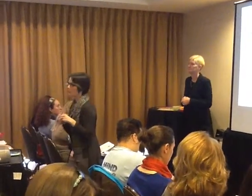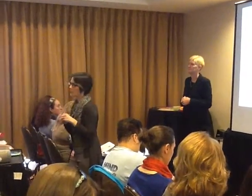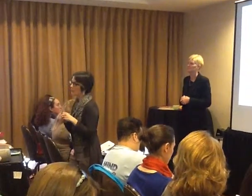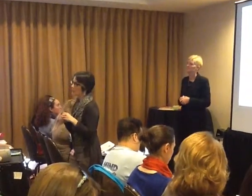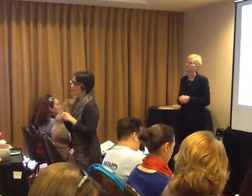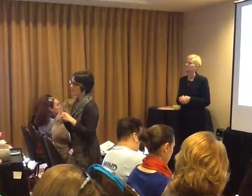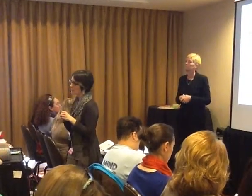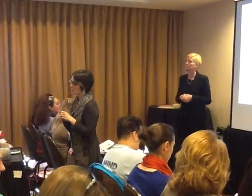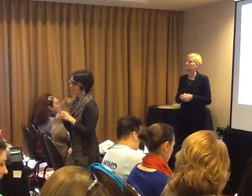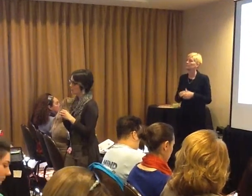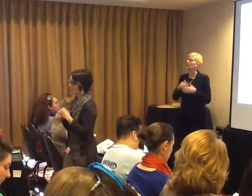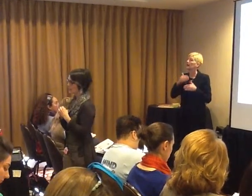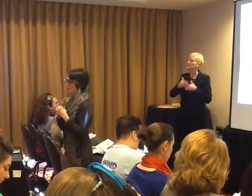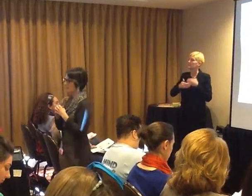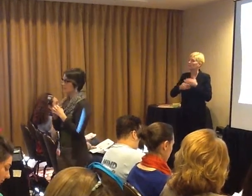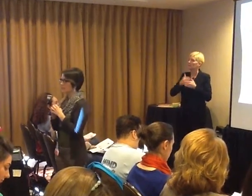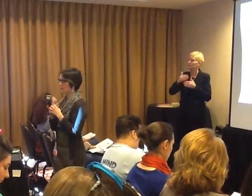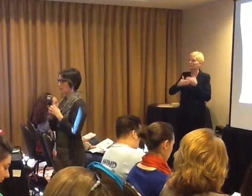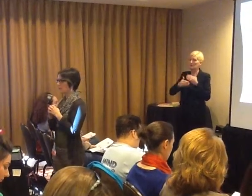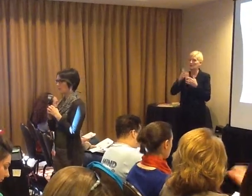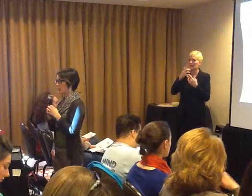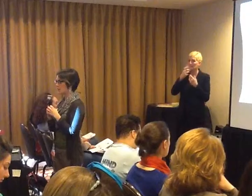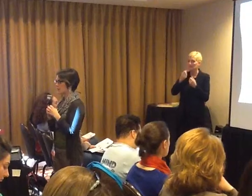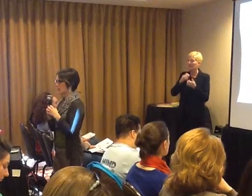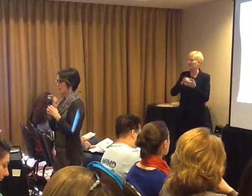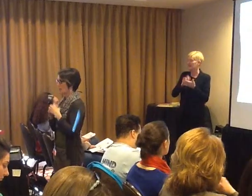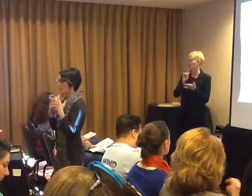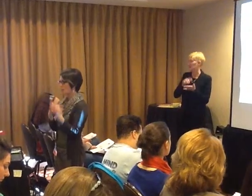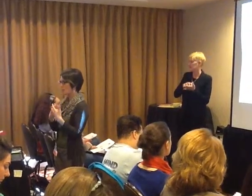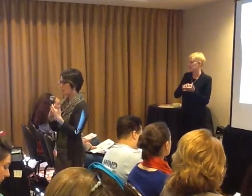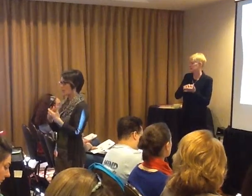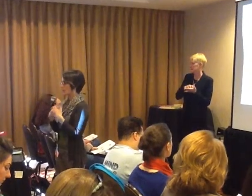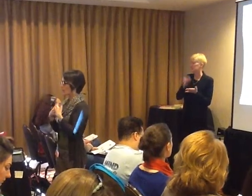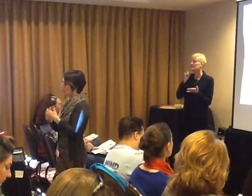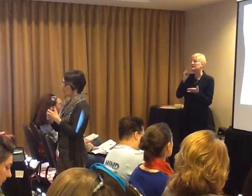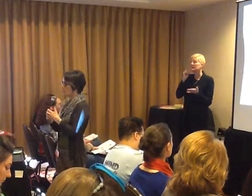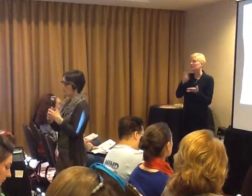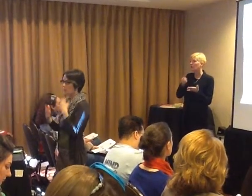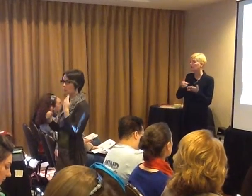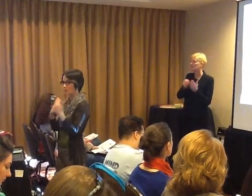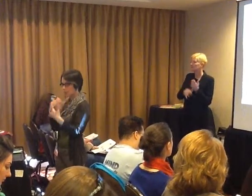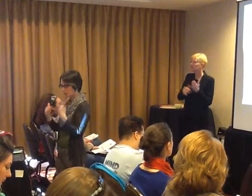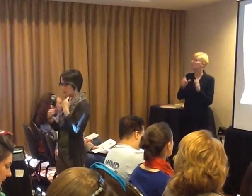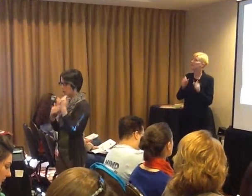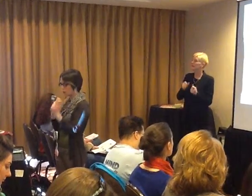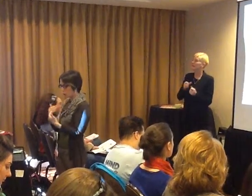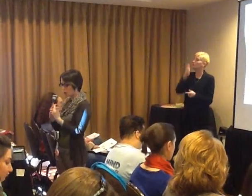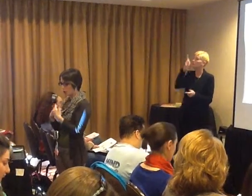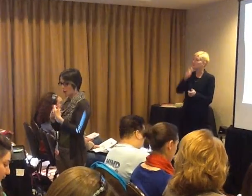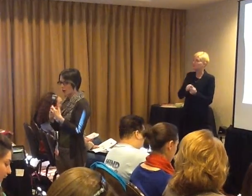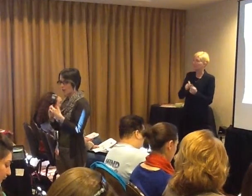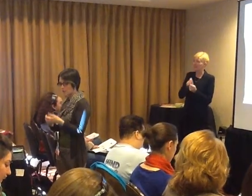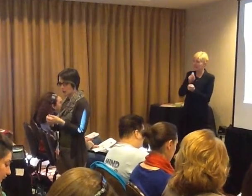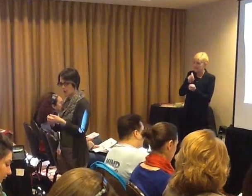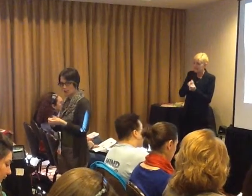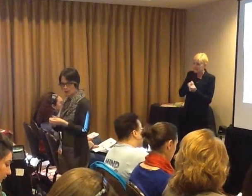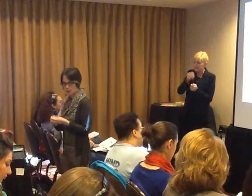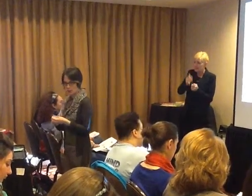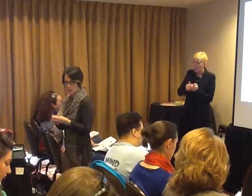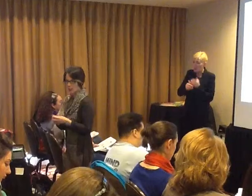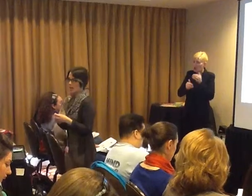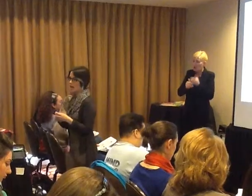Sequential memory was one of the big weaknesses. Deaf and hard of hearing students can remember things, but remembering them in a particular order was